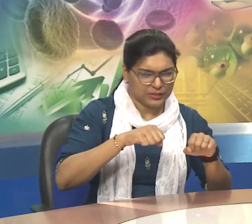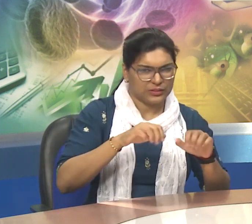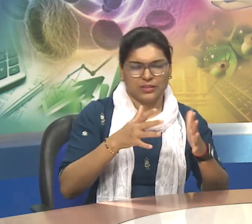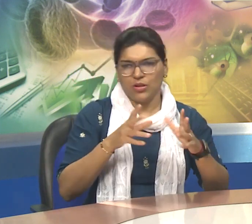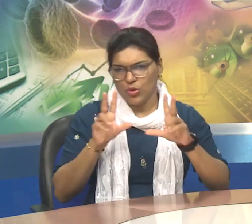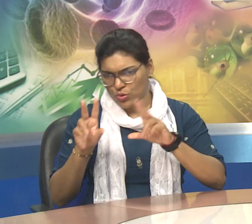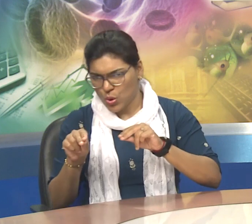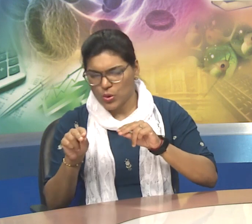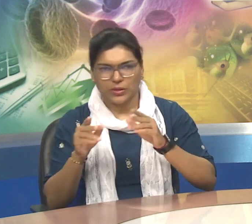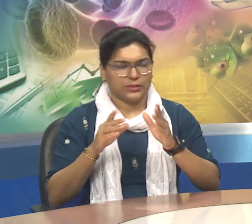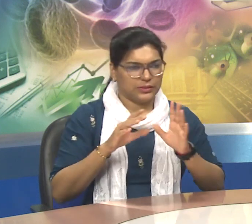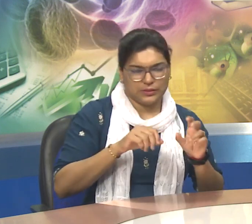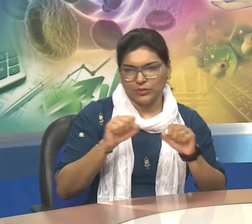Delusion means